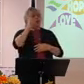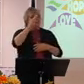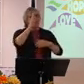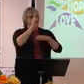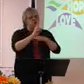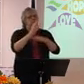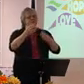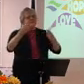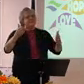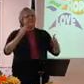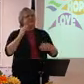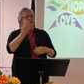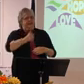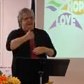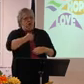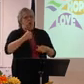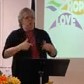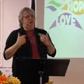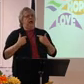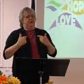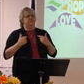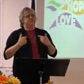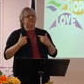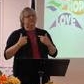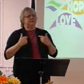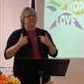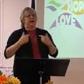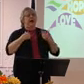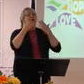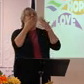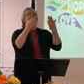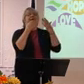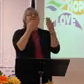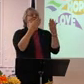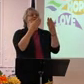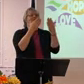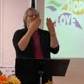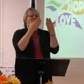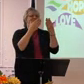apply some of these things to our own life. Lord, I thank you